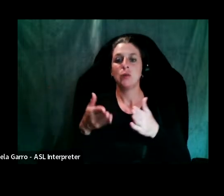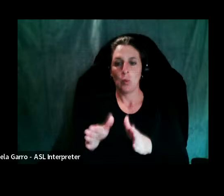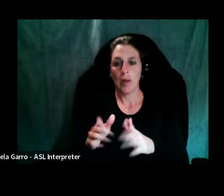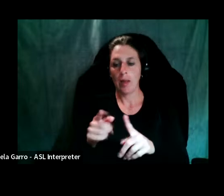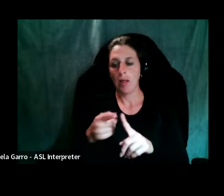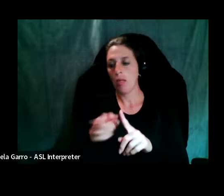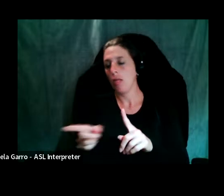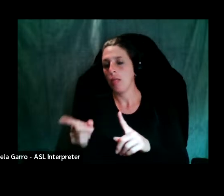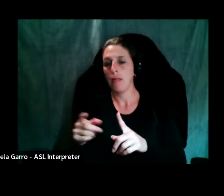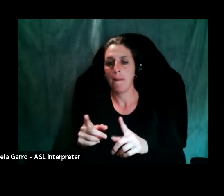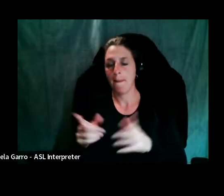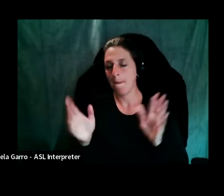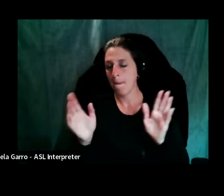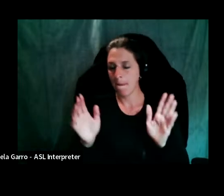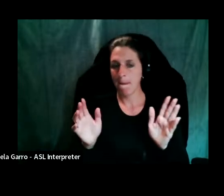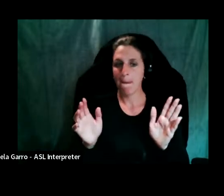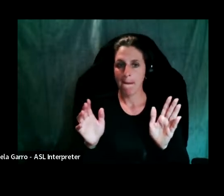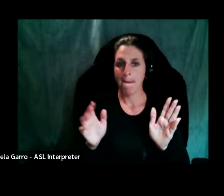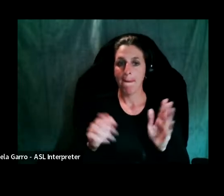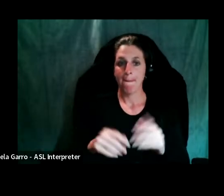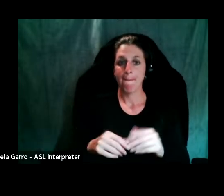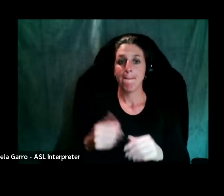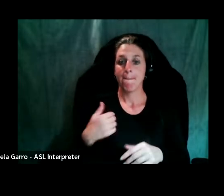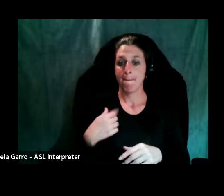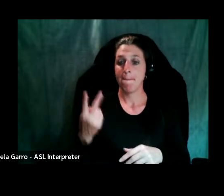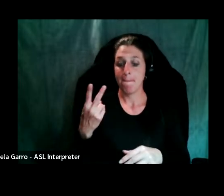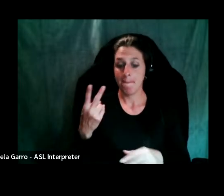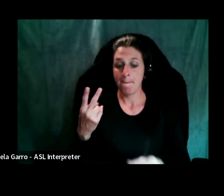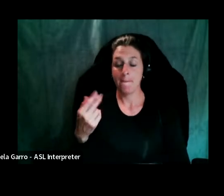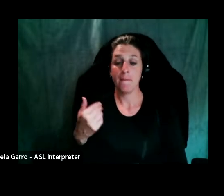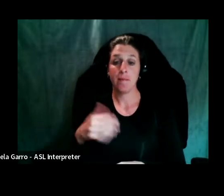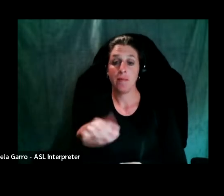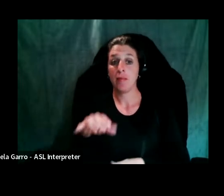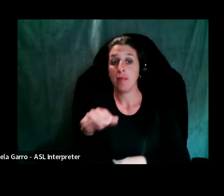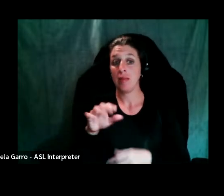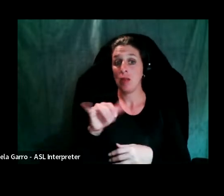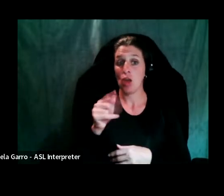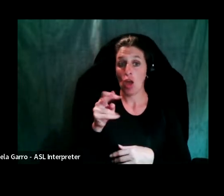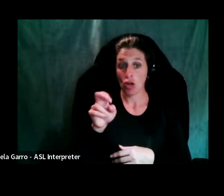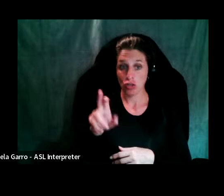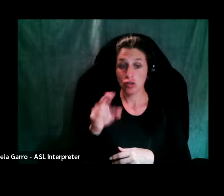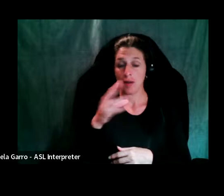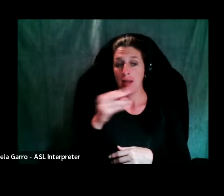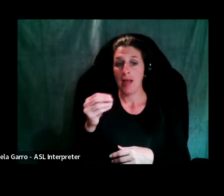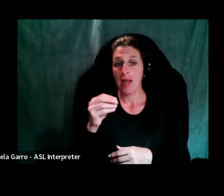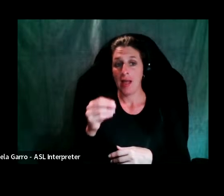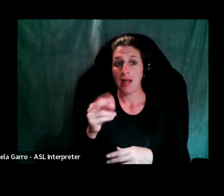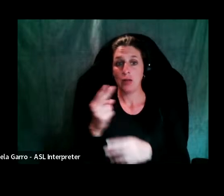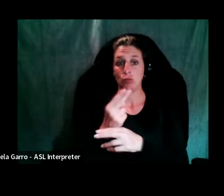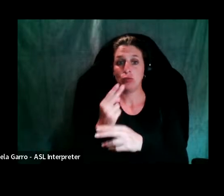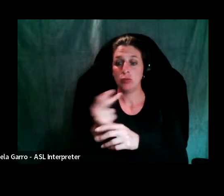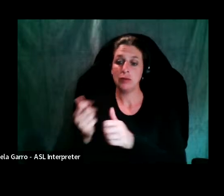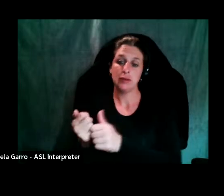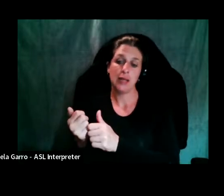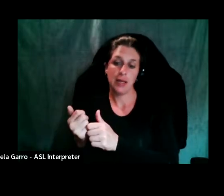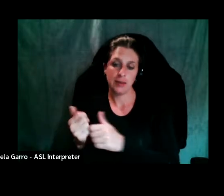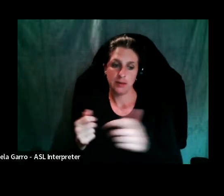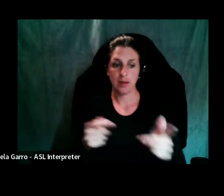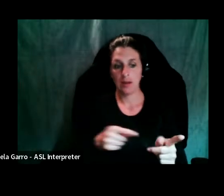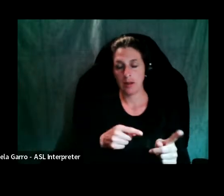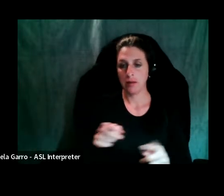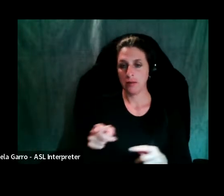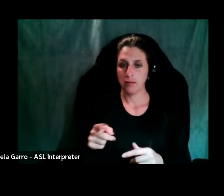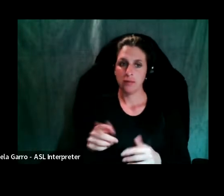some places. Oh yeah. Yep. 2 phones. Yes, the one that goes in Yonder, and the one I Yeah. use to text everybody. And Their